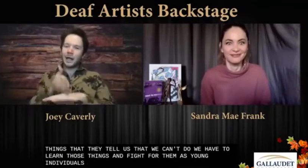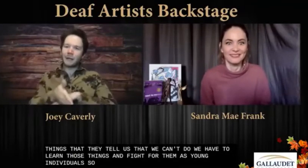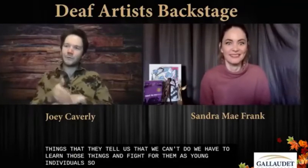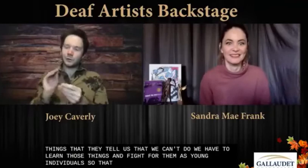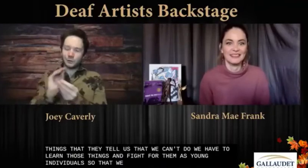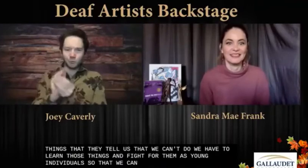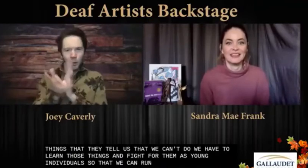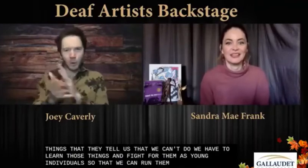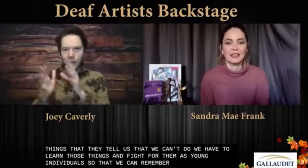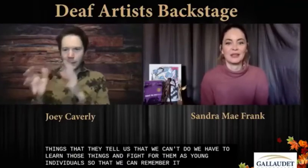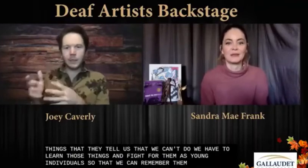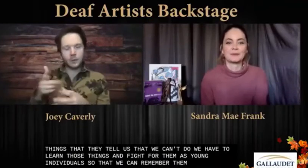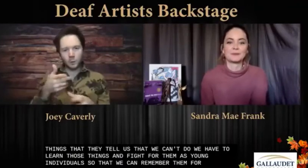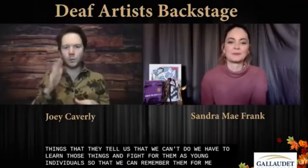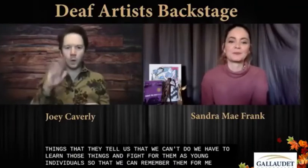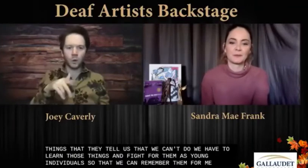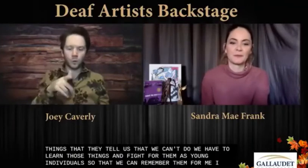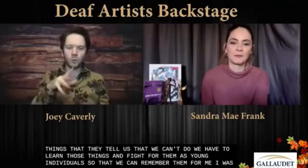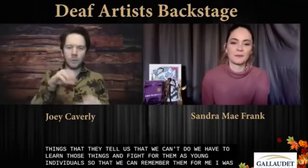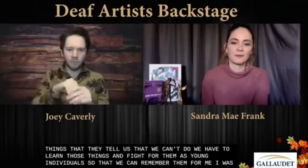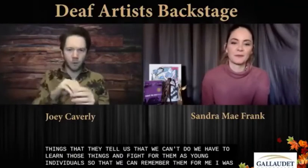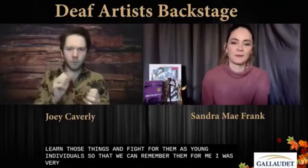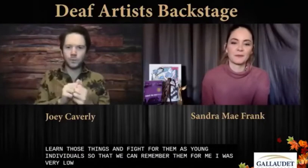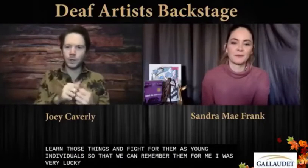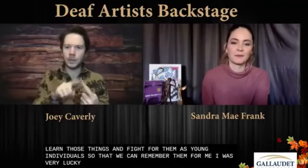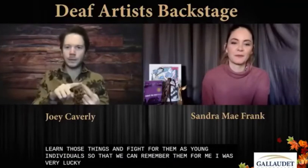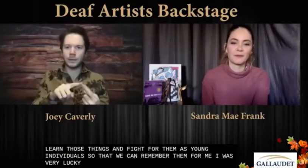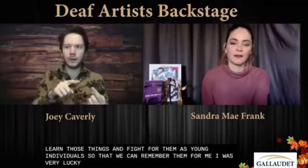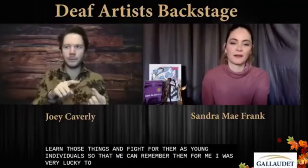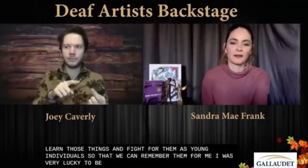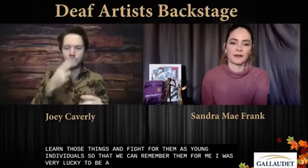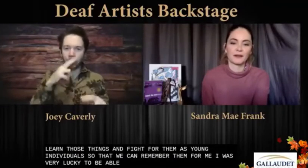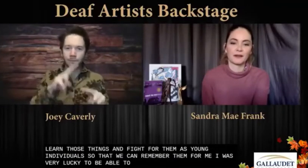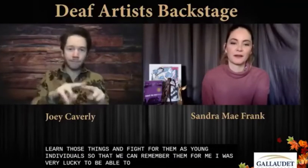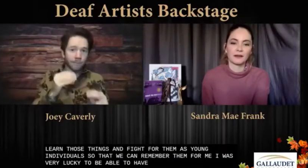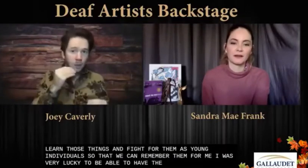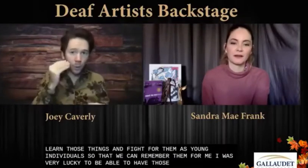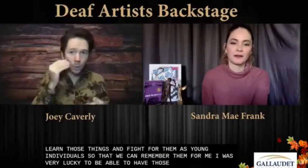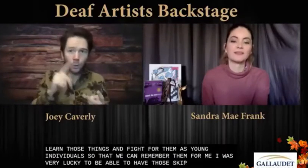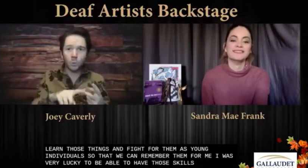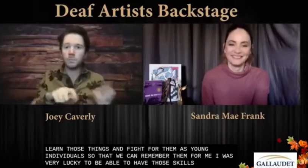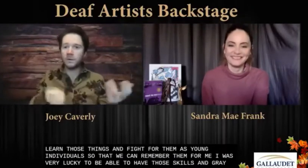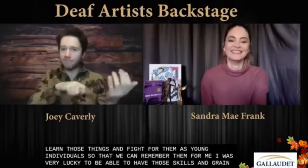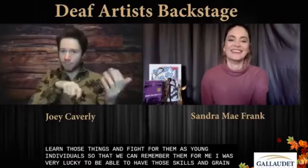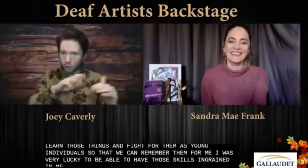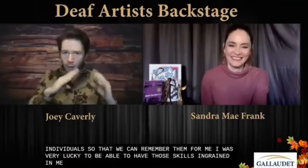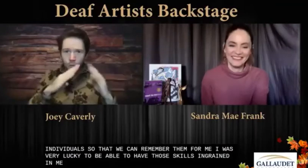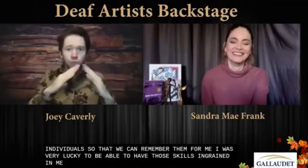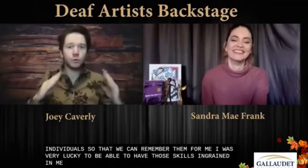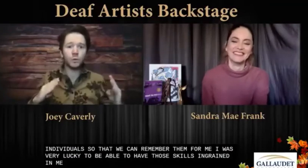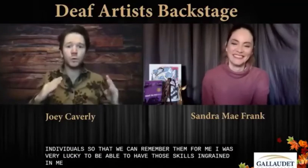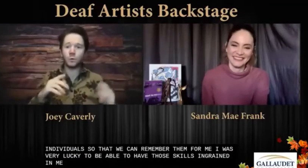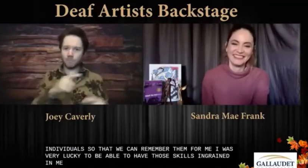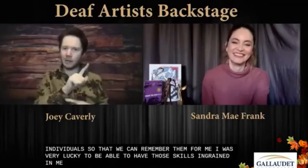so that we can remember them for me I was very lucky to be able to have those skills ingrained in me